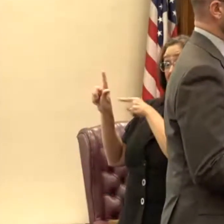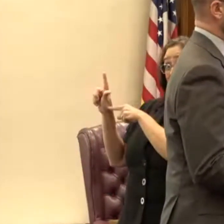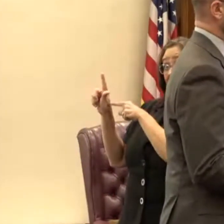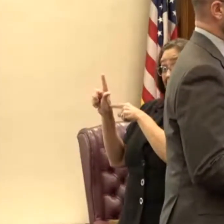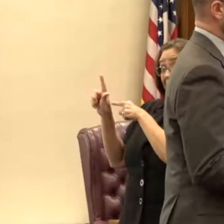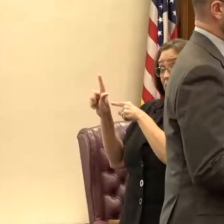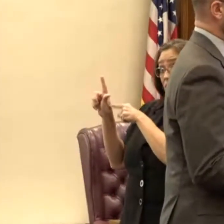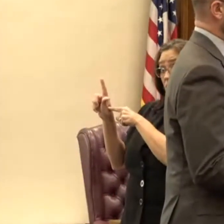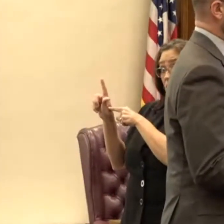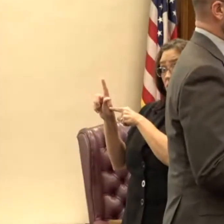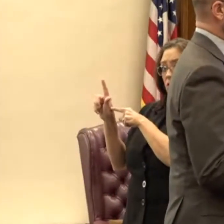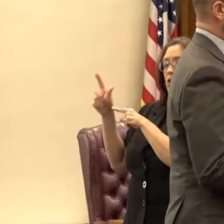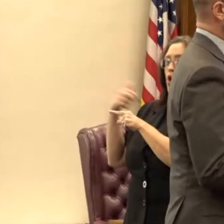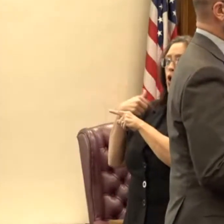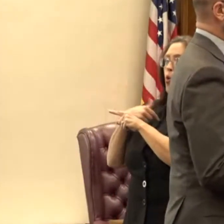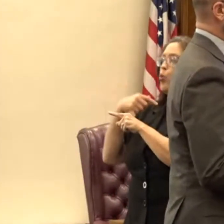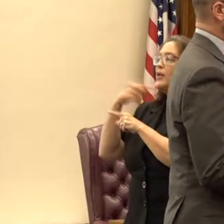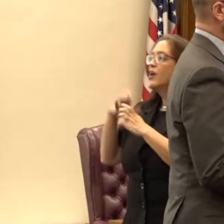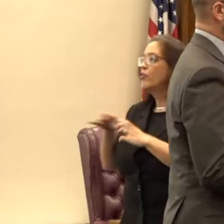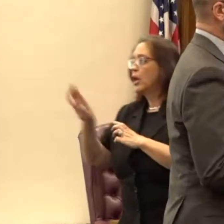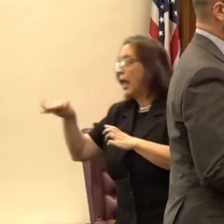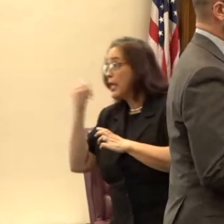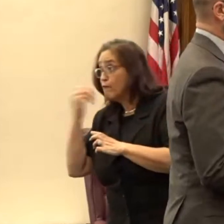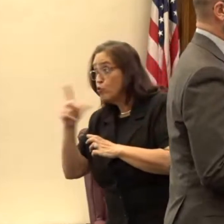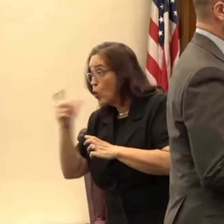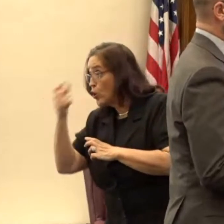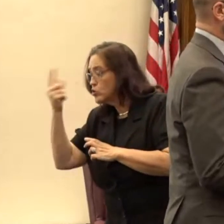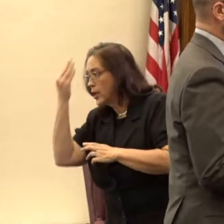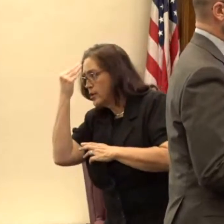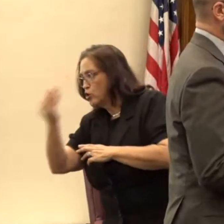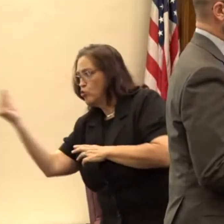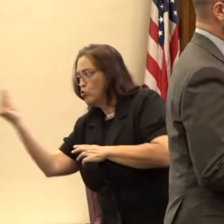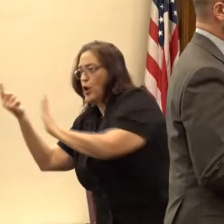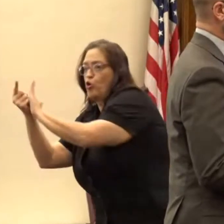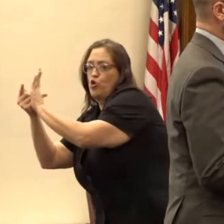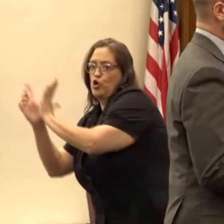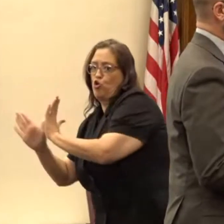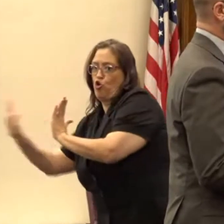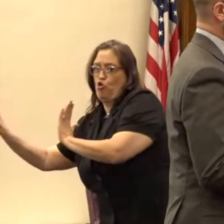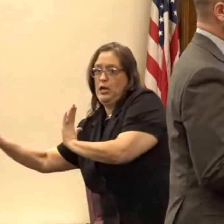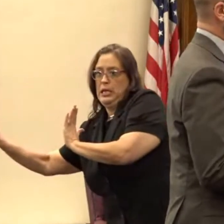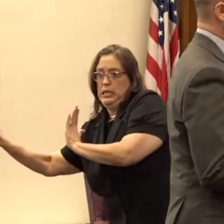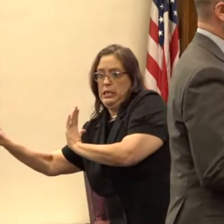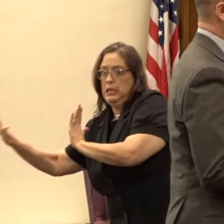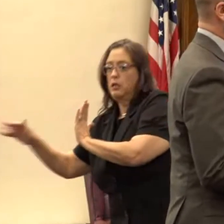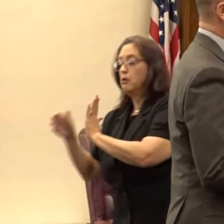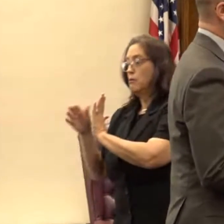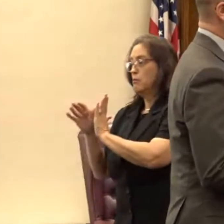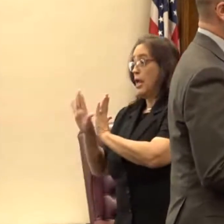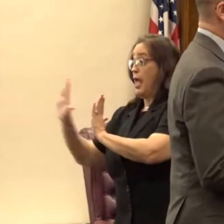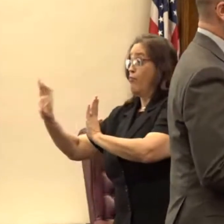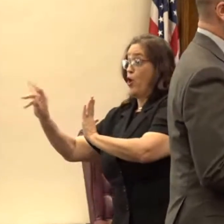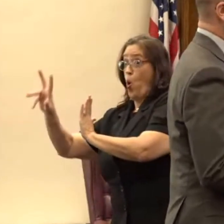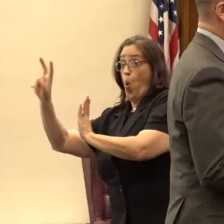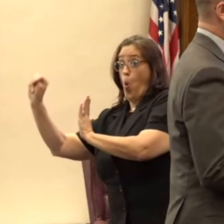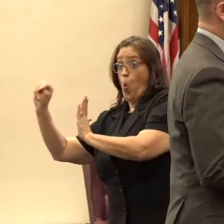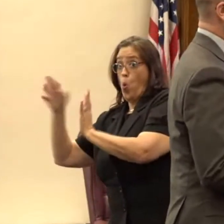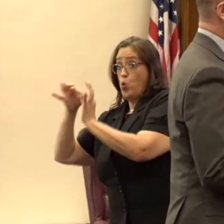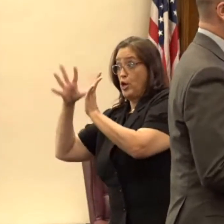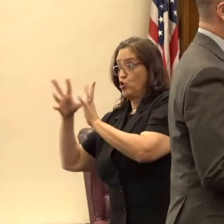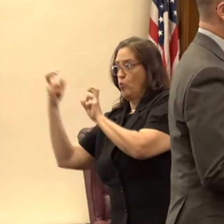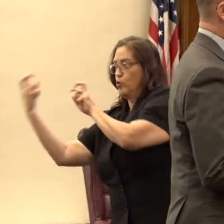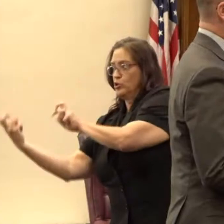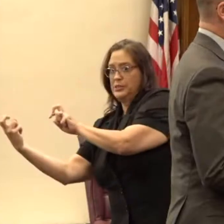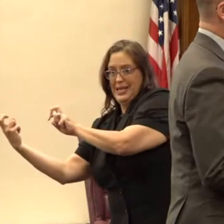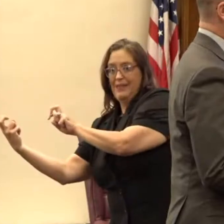for the client to tell their attorney if they're not understanding something. And usually they'll have their own interpreter at the table with them to tell their